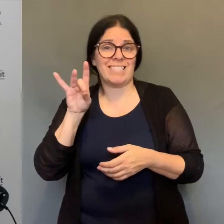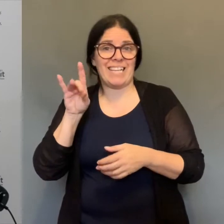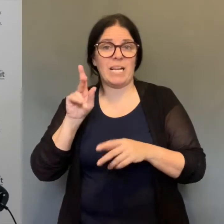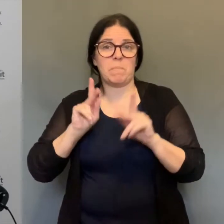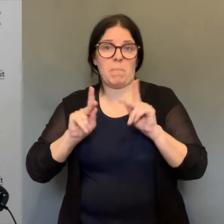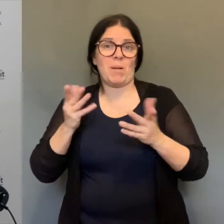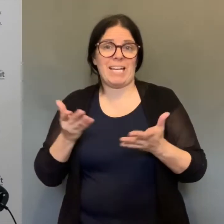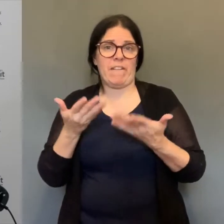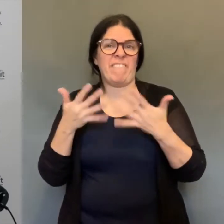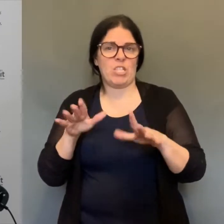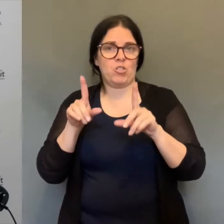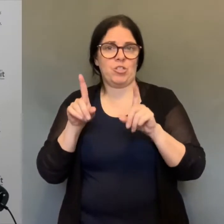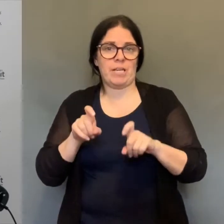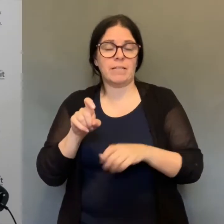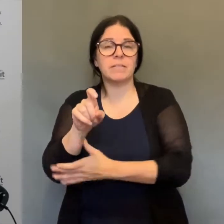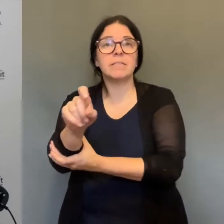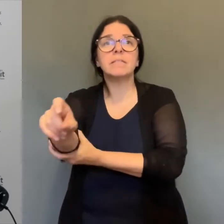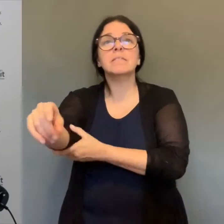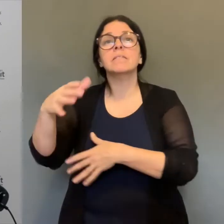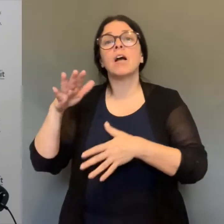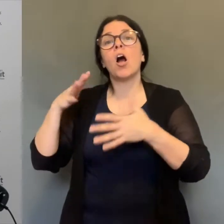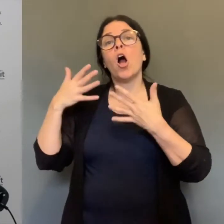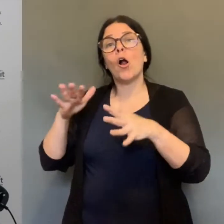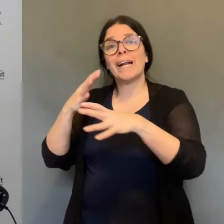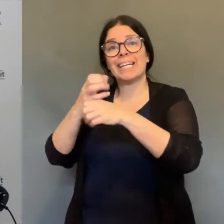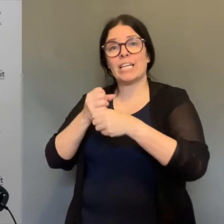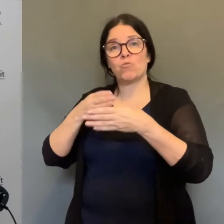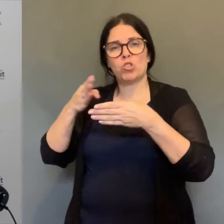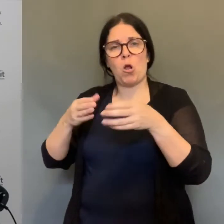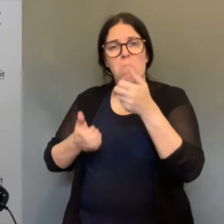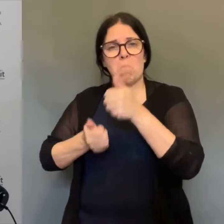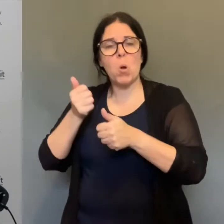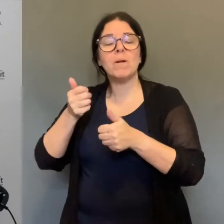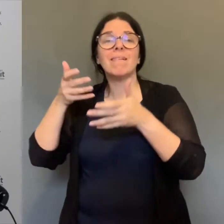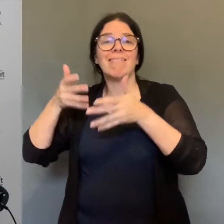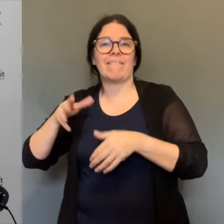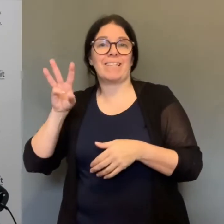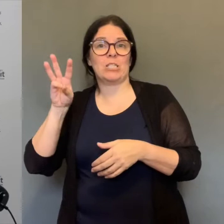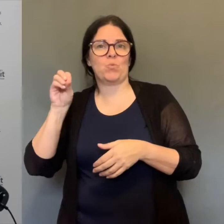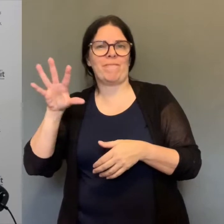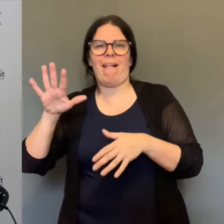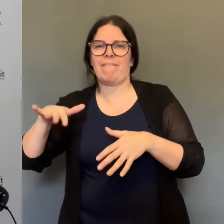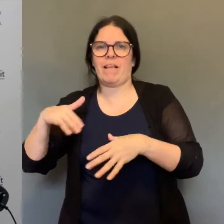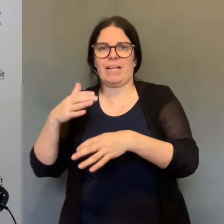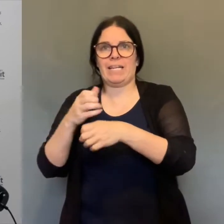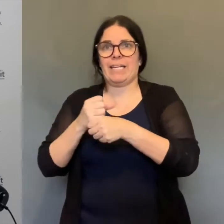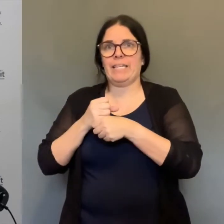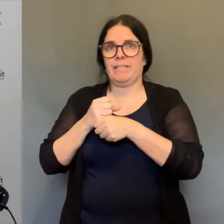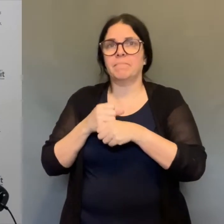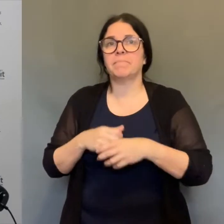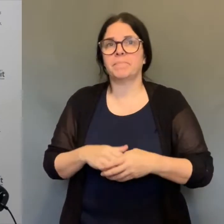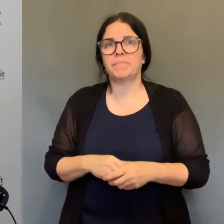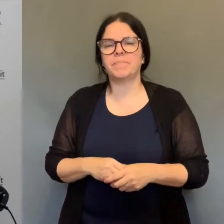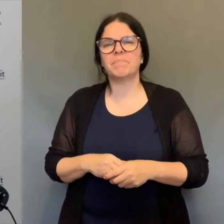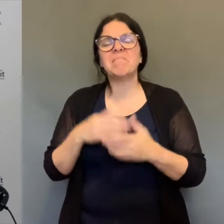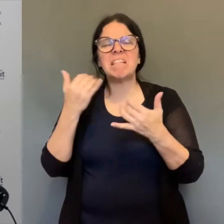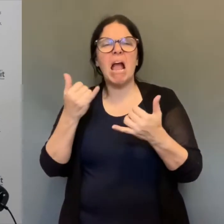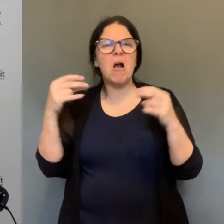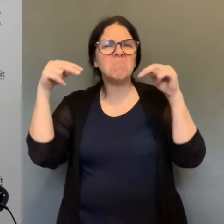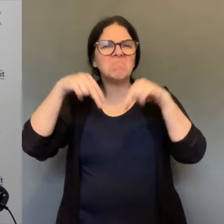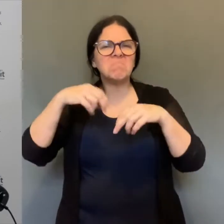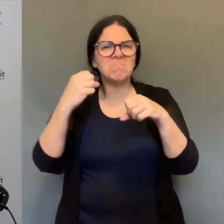4,468 individuals have been tested for COVID-19, and of those tested, 605 tests are